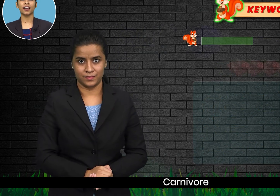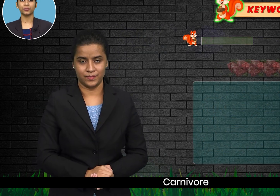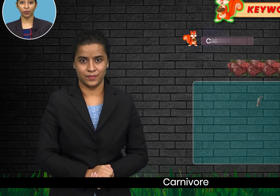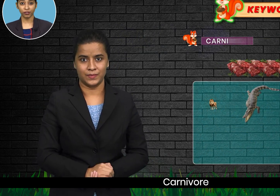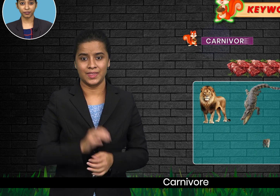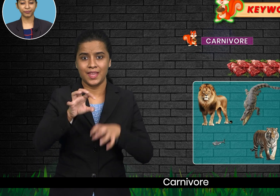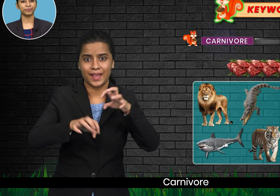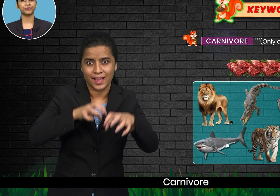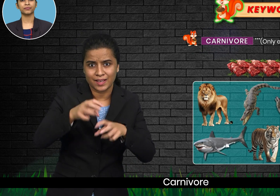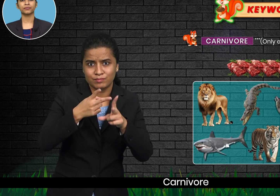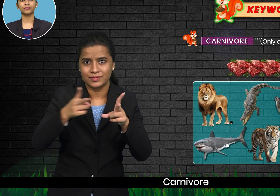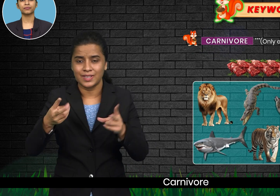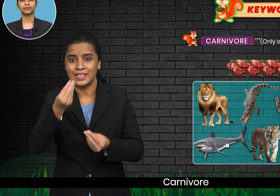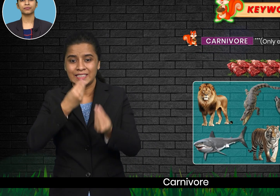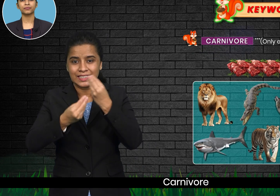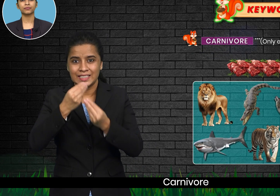carnivore,